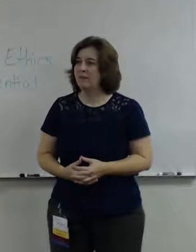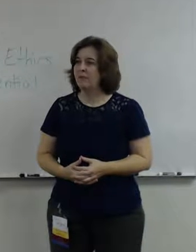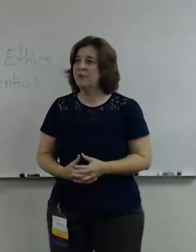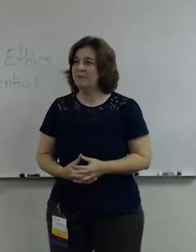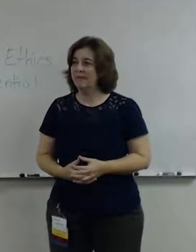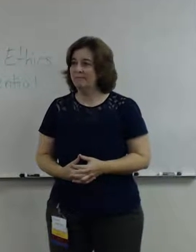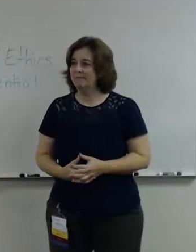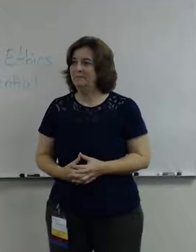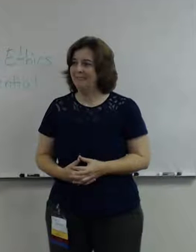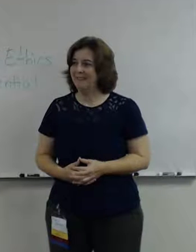You're good, you're